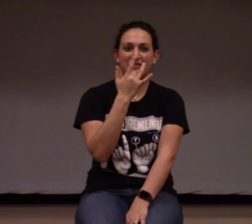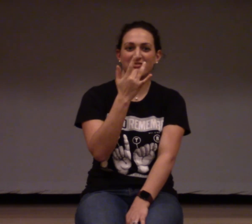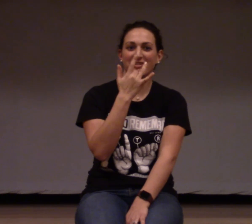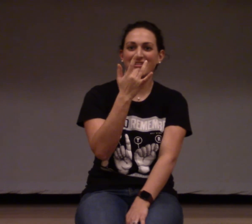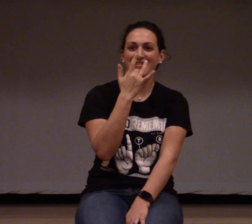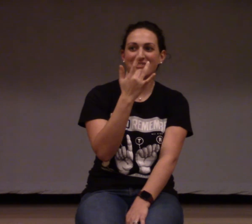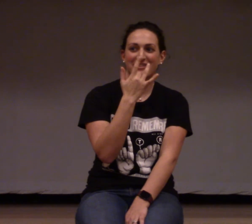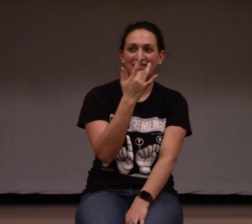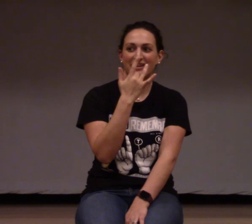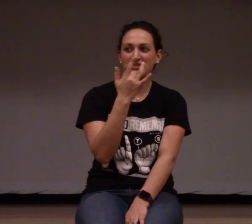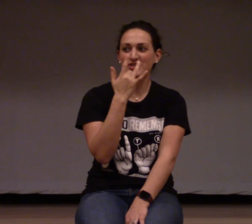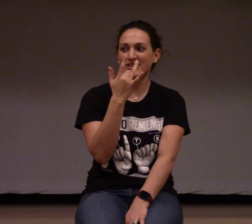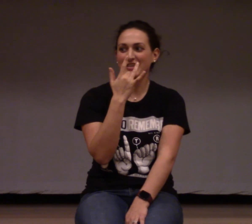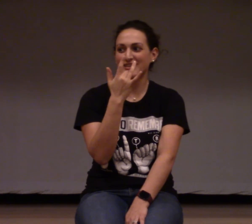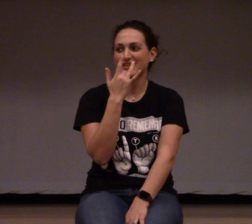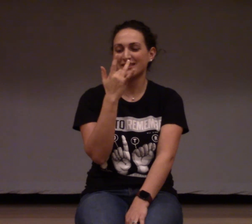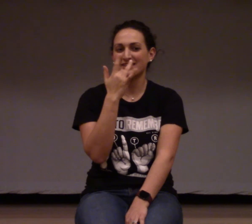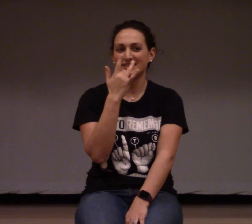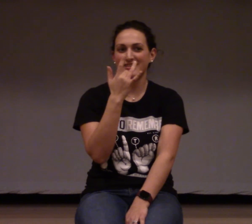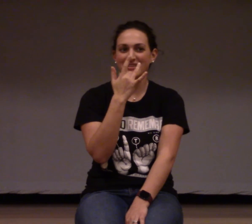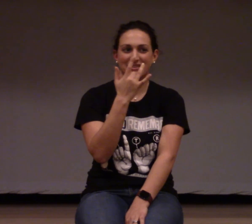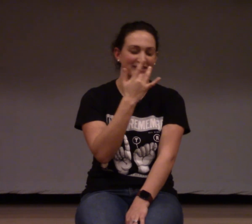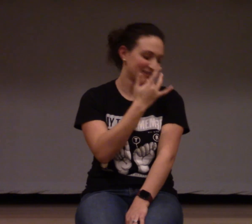Favorite. On your chin.